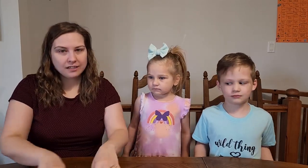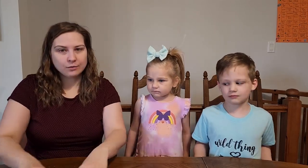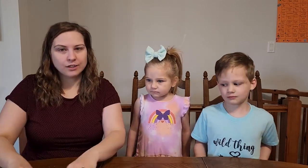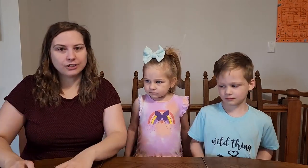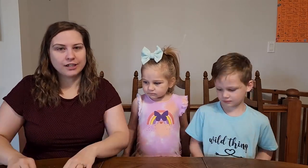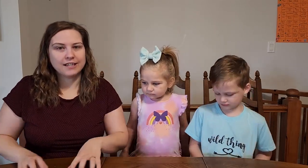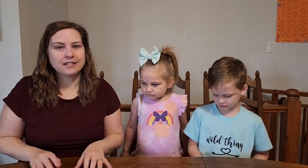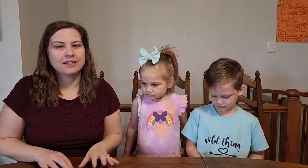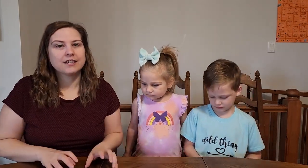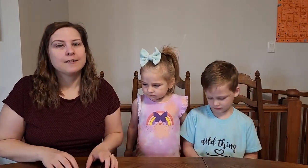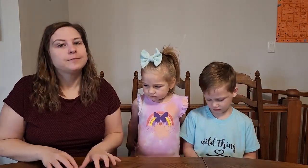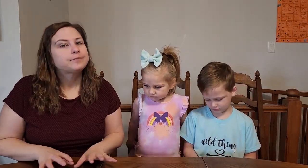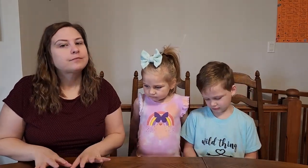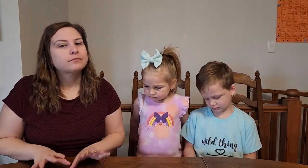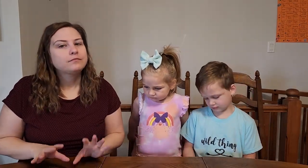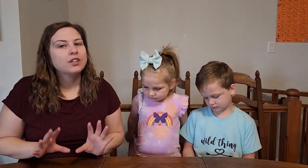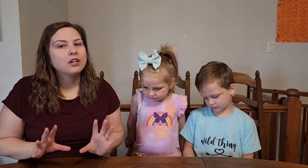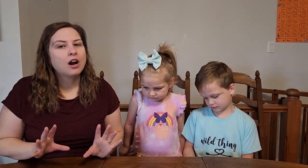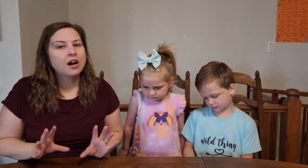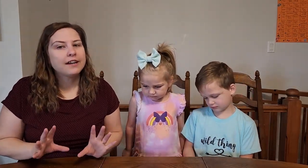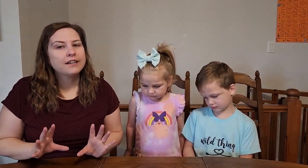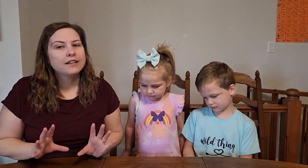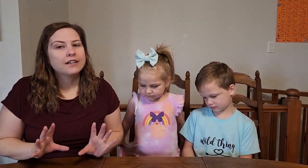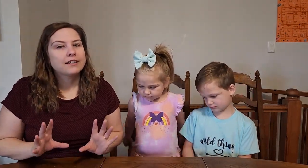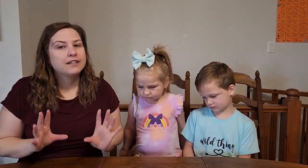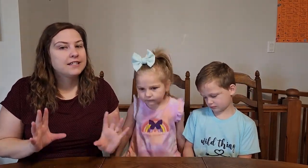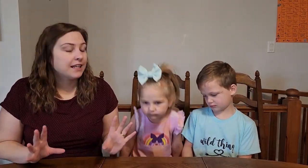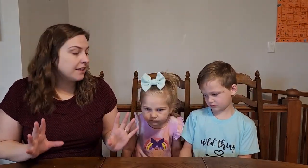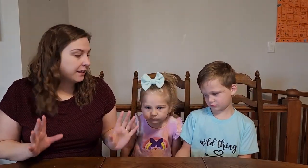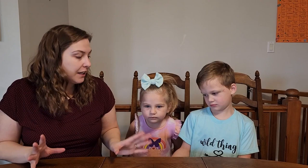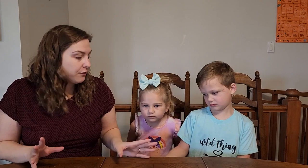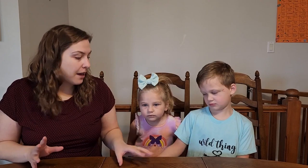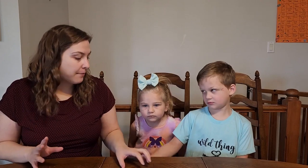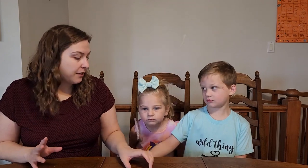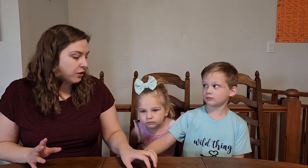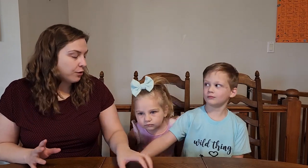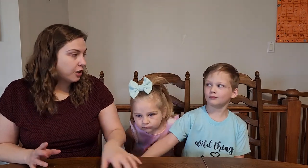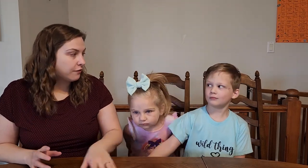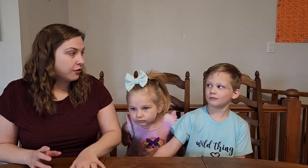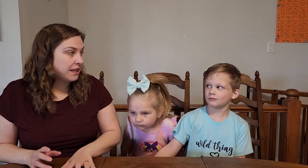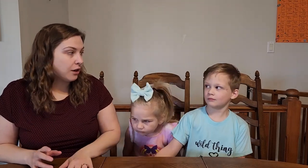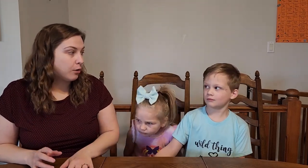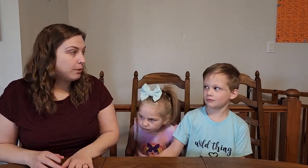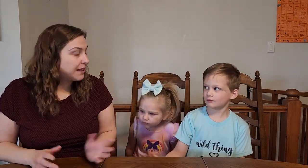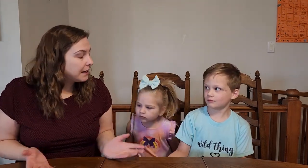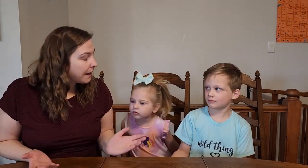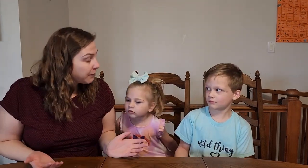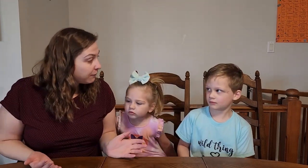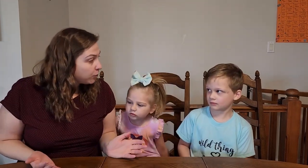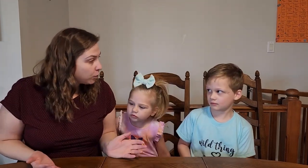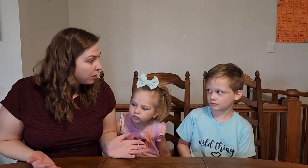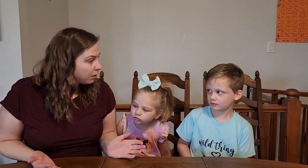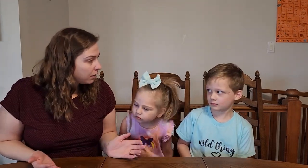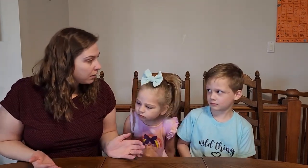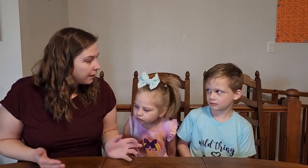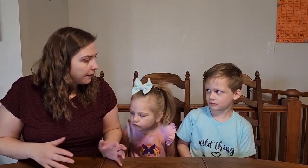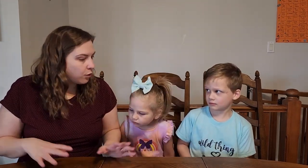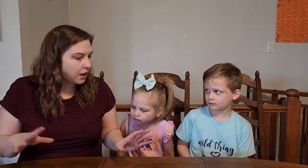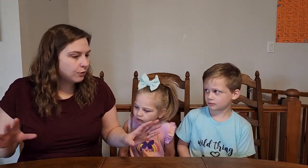in the wilderness. God didn't leave them, even though they're free, though. But they didn't have any food. If you were out